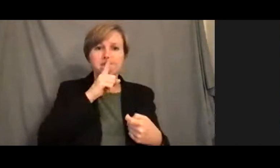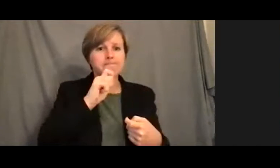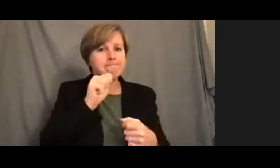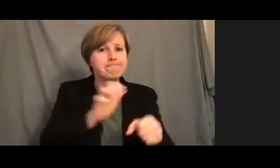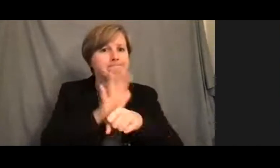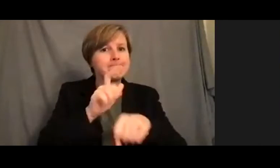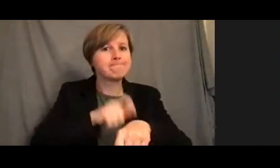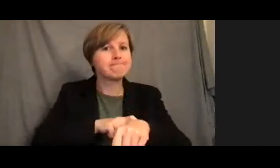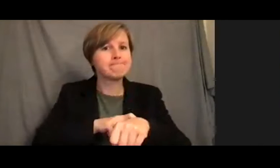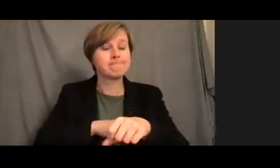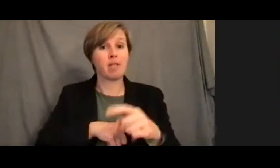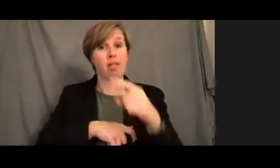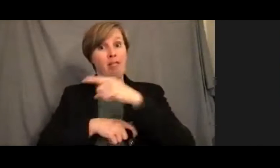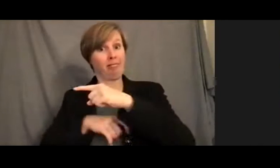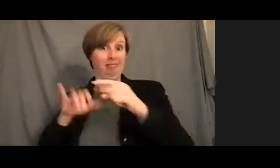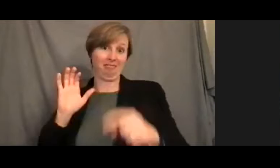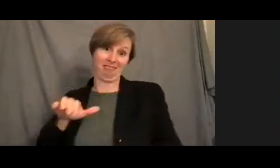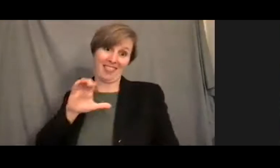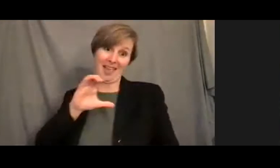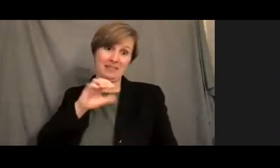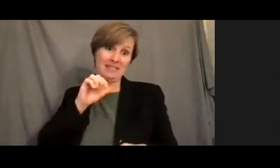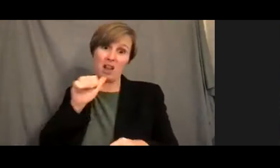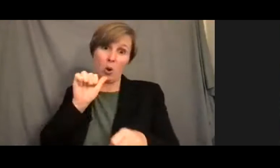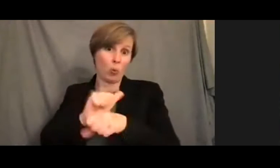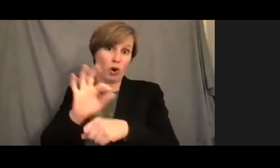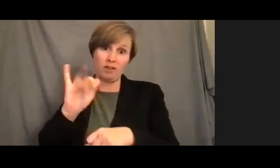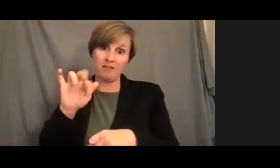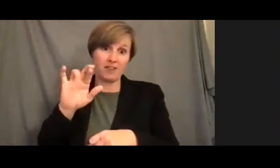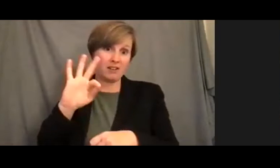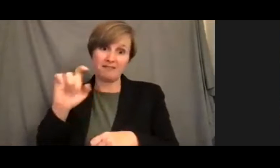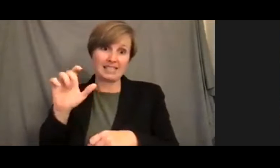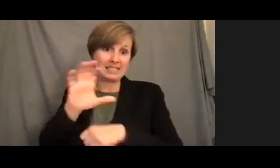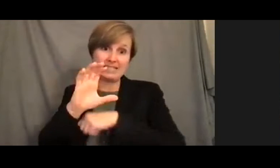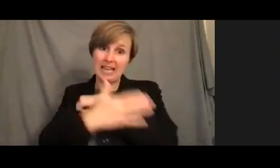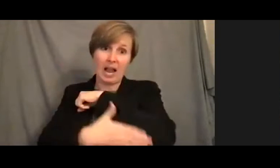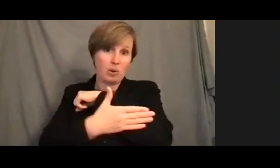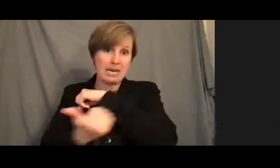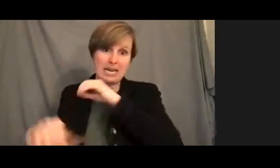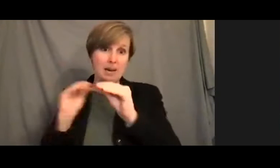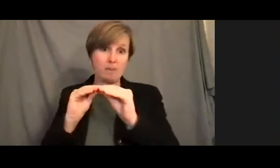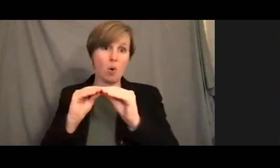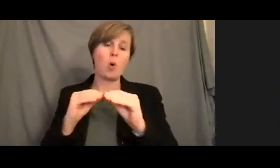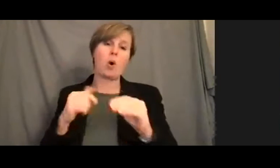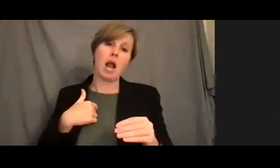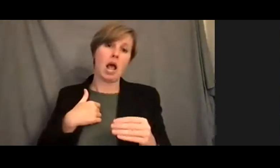that policeman no longer works for Fairfax County, and I give credit to the county for recognizing